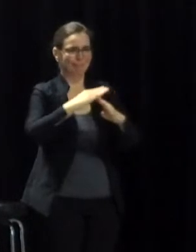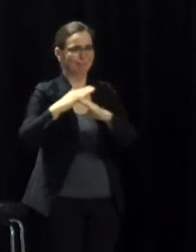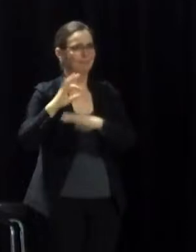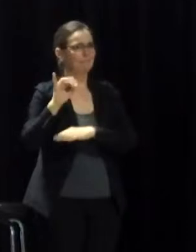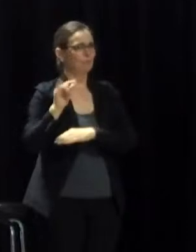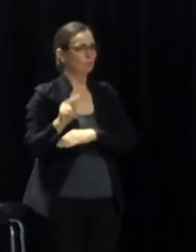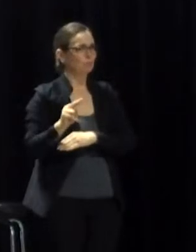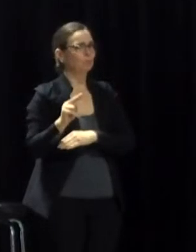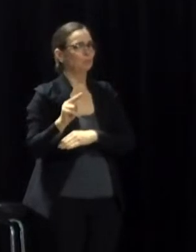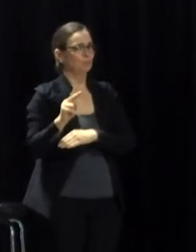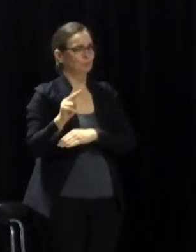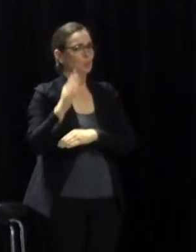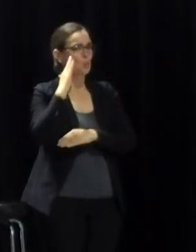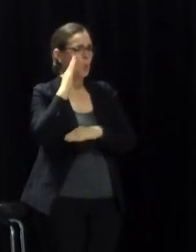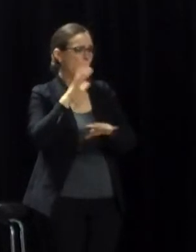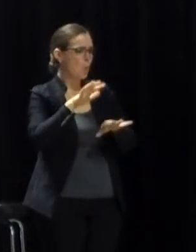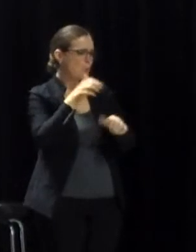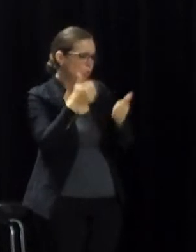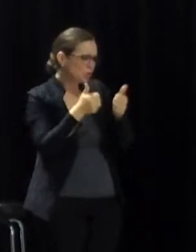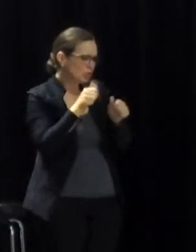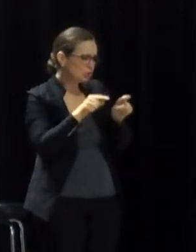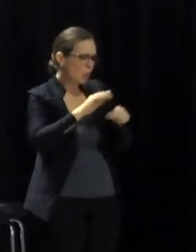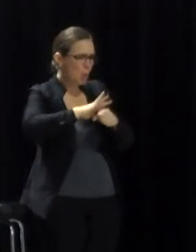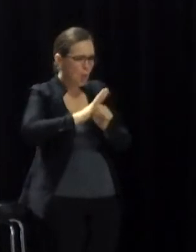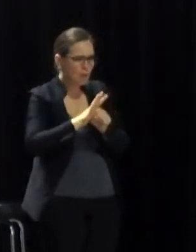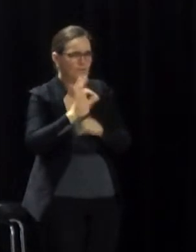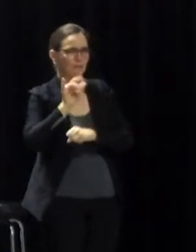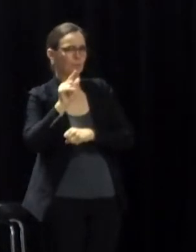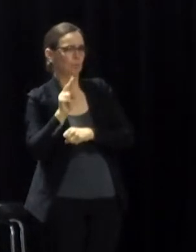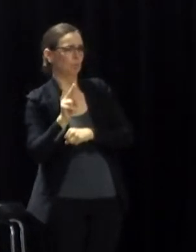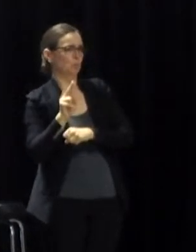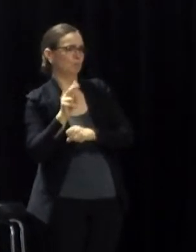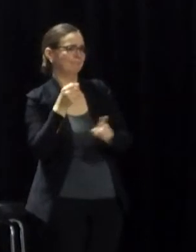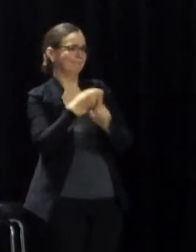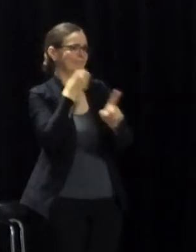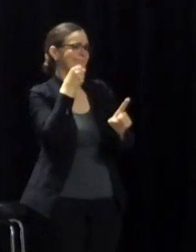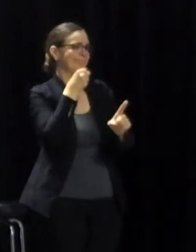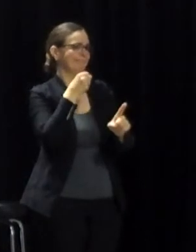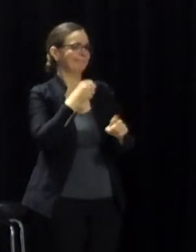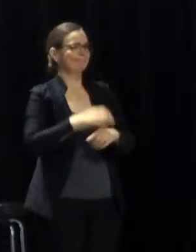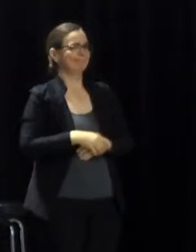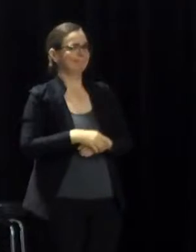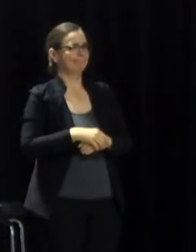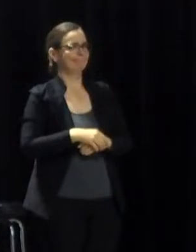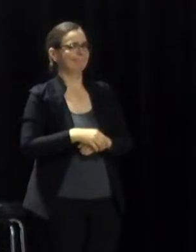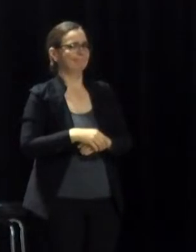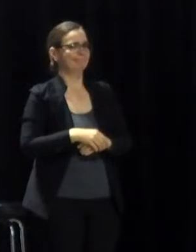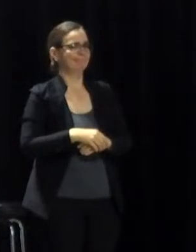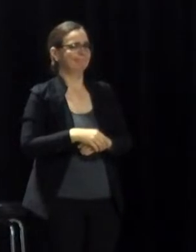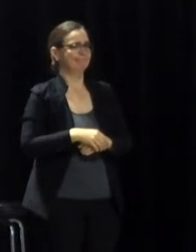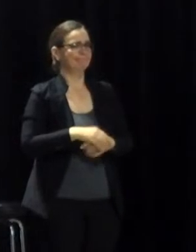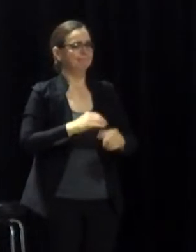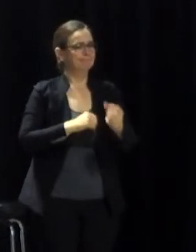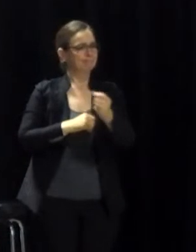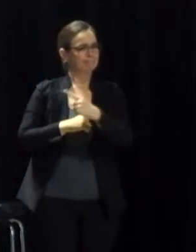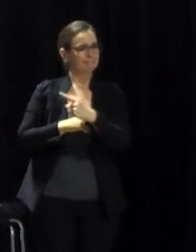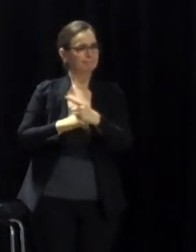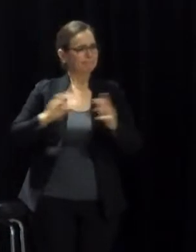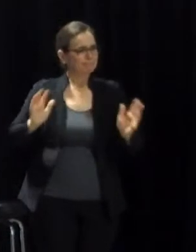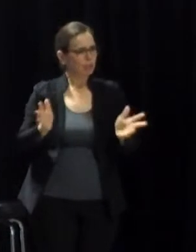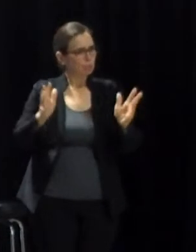community, we'll continue to have success. You're encouraging a lot of voluntary good